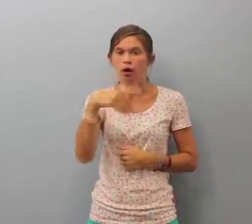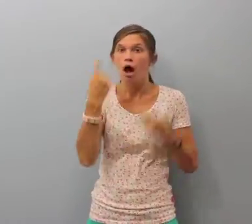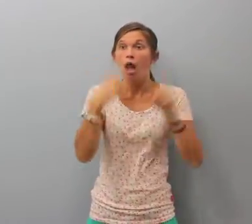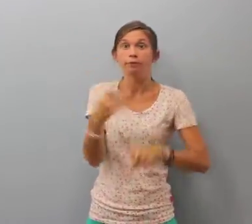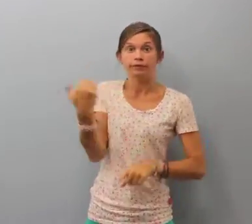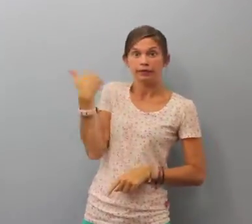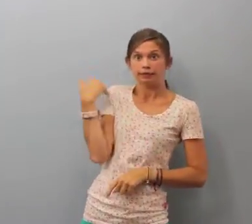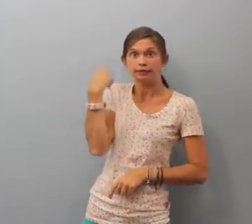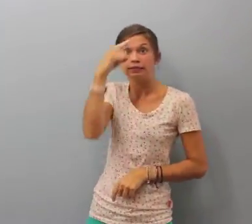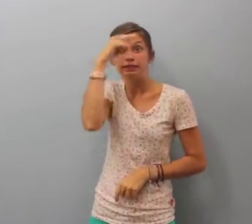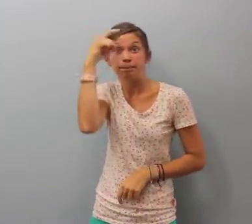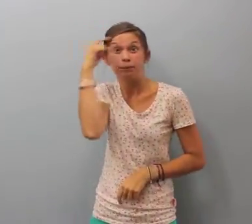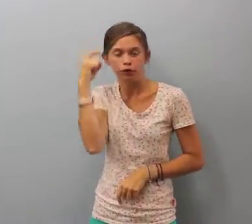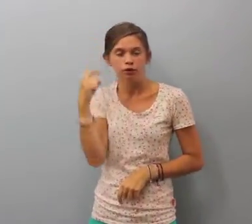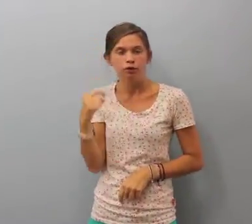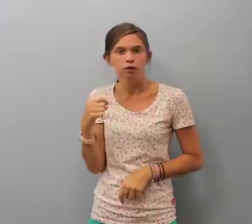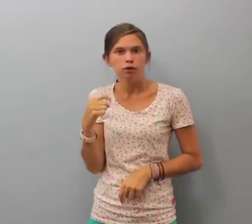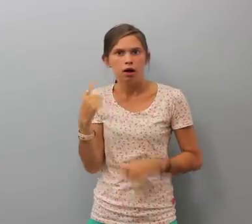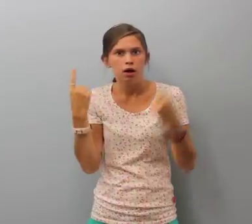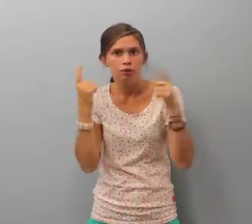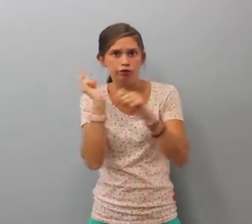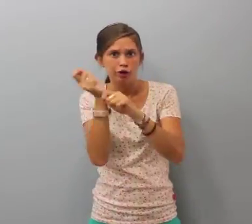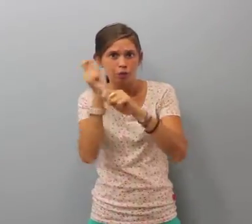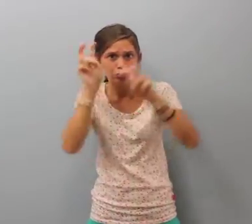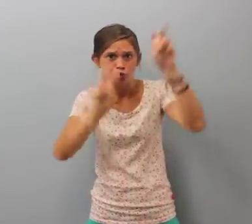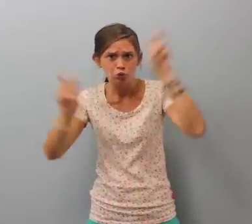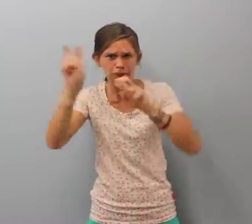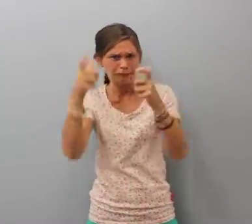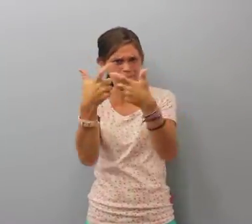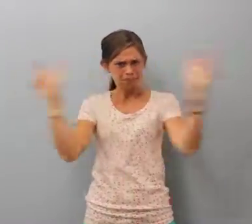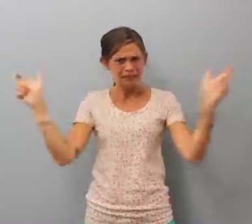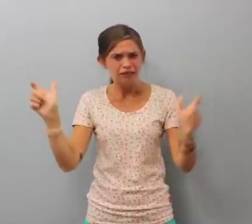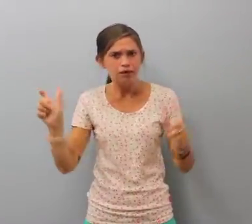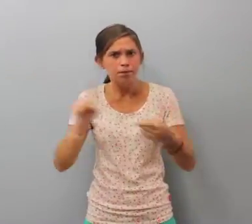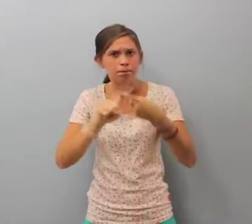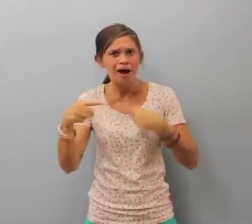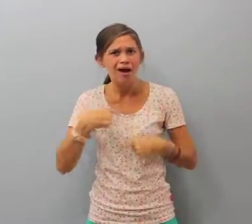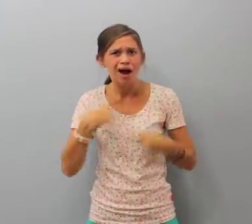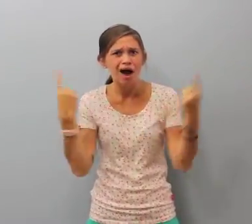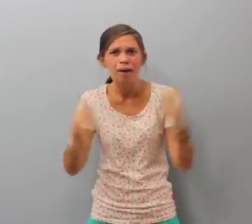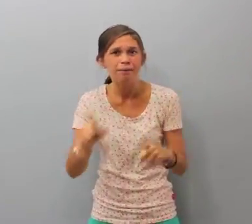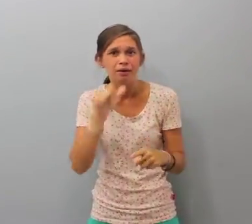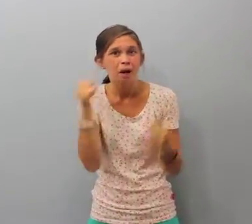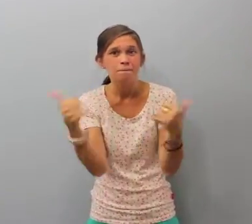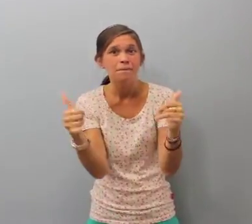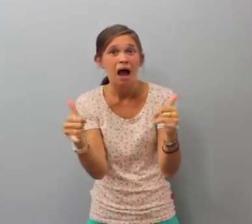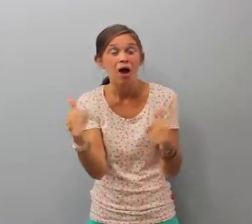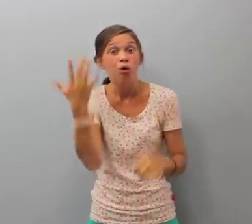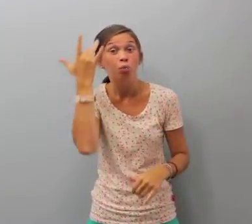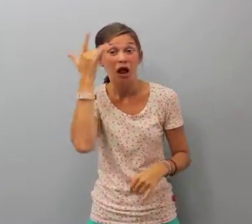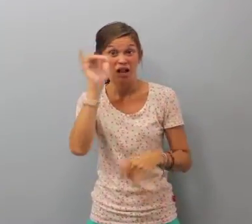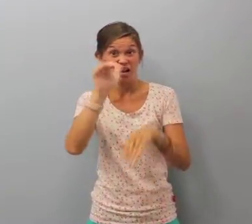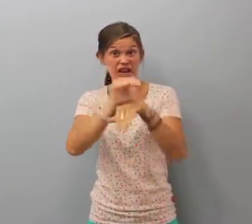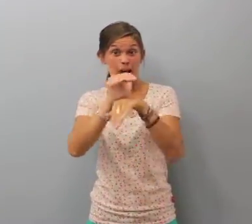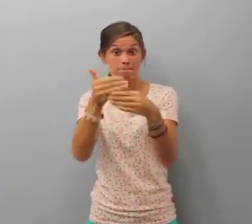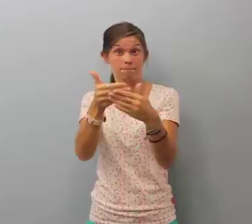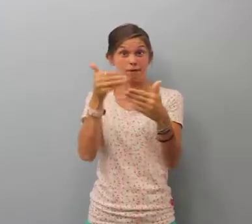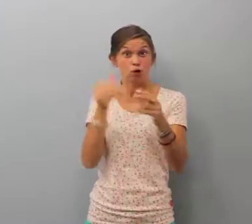different leagues. Just this past summer, he was supposed to compete in a big softball tournament. Fortunately, he